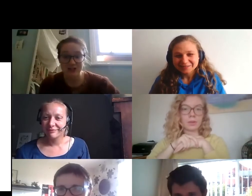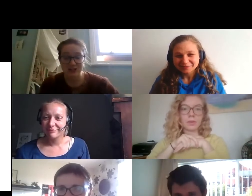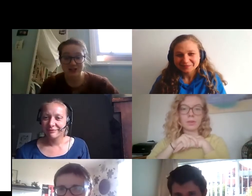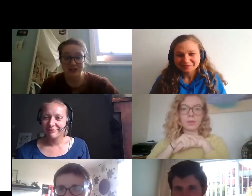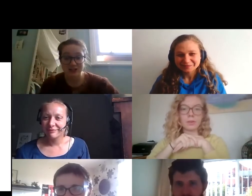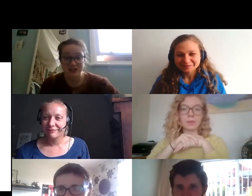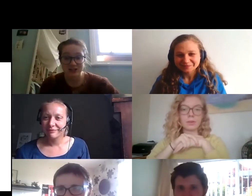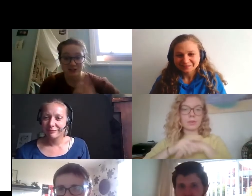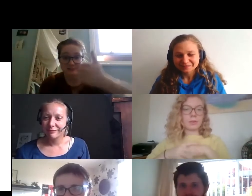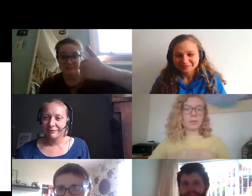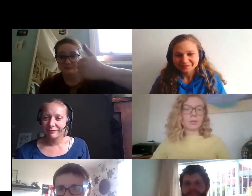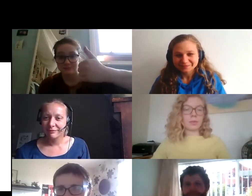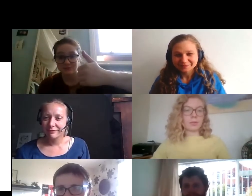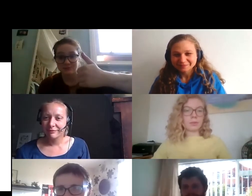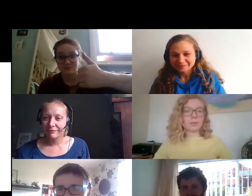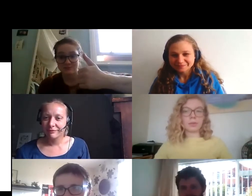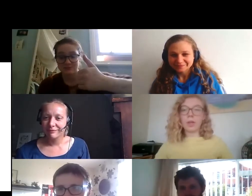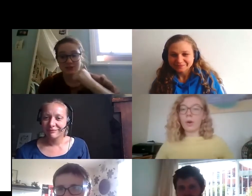Cool.